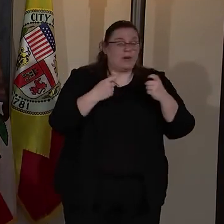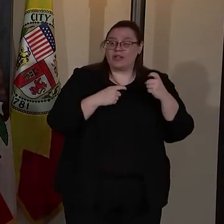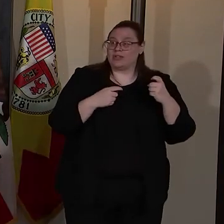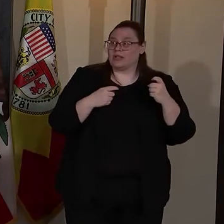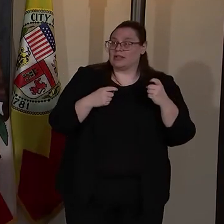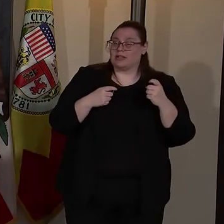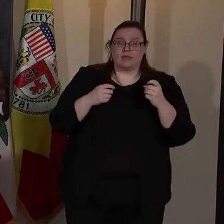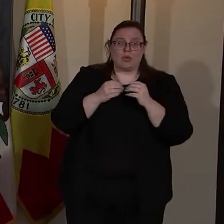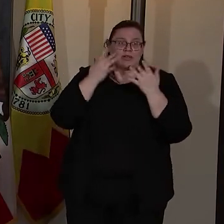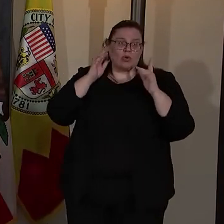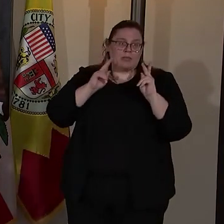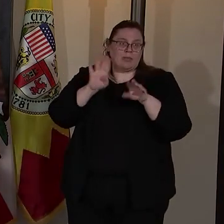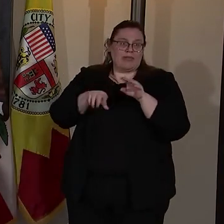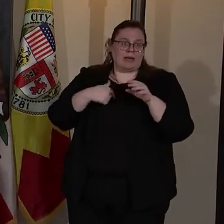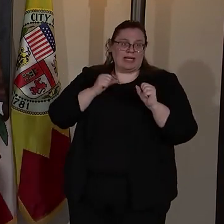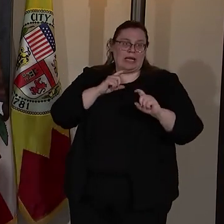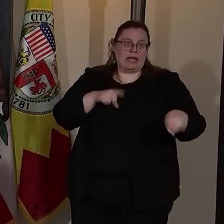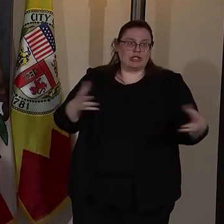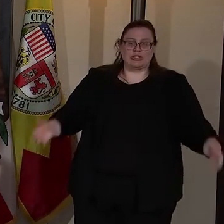There's much smarter people than me to answer them.